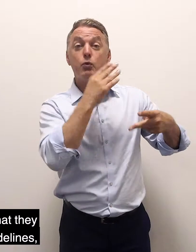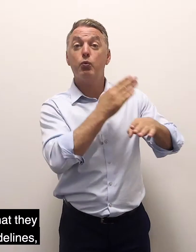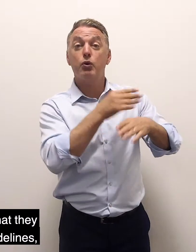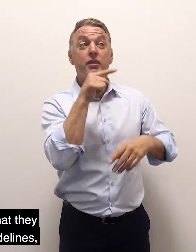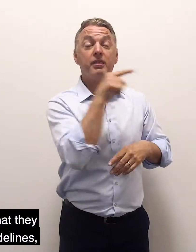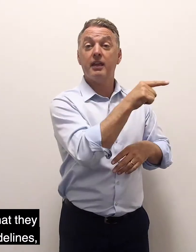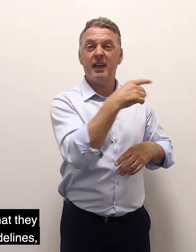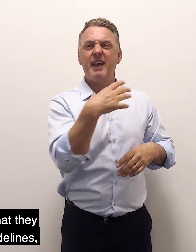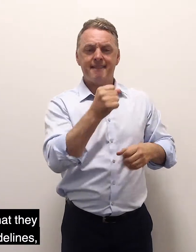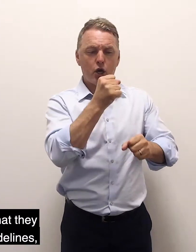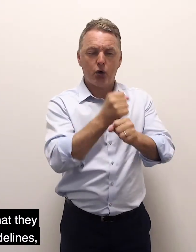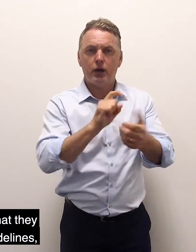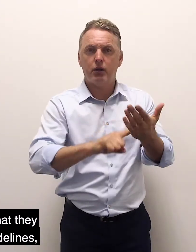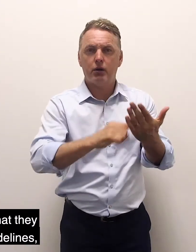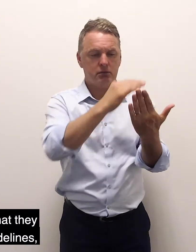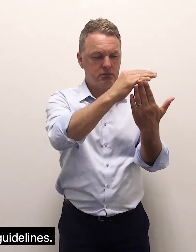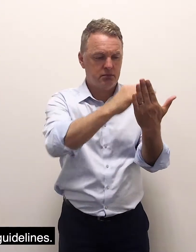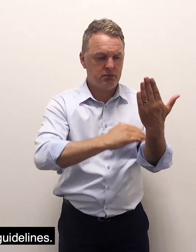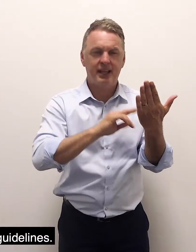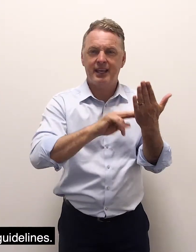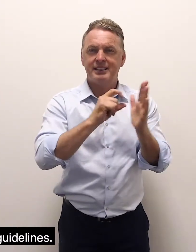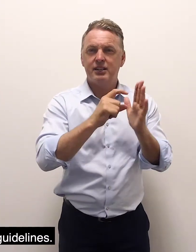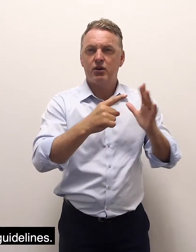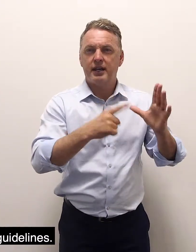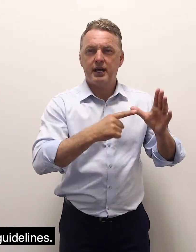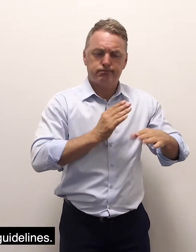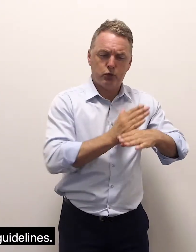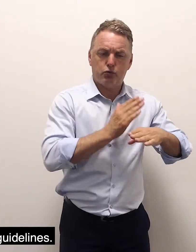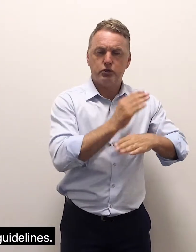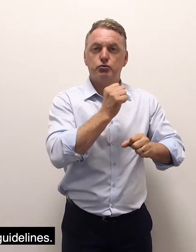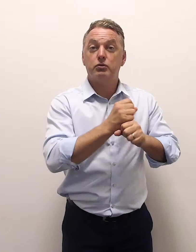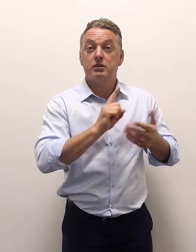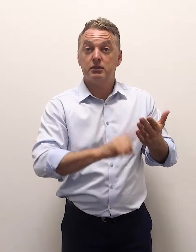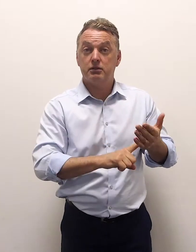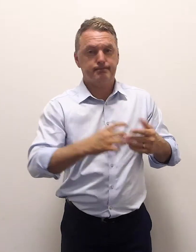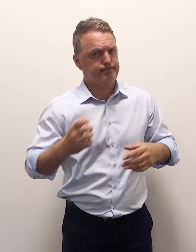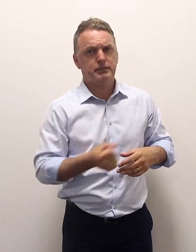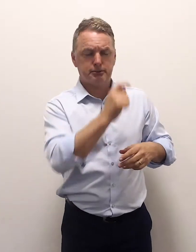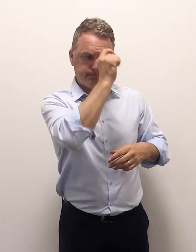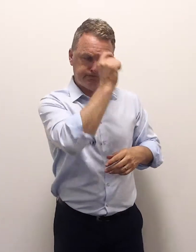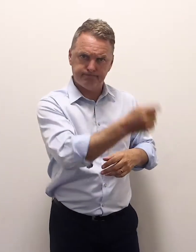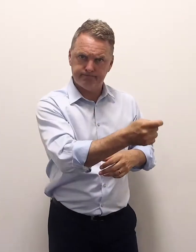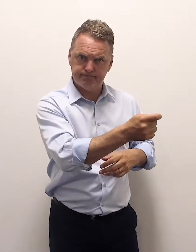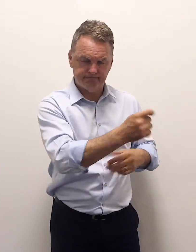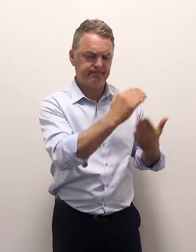follow what they call operational guidelines, the NDIA operational guidelines.